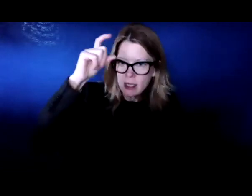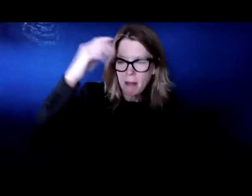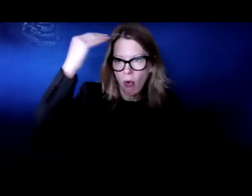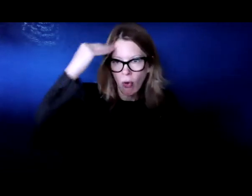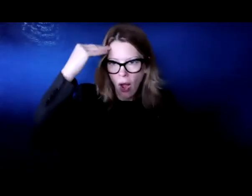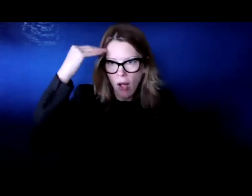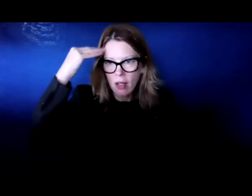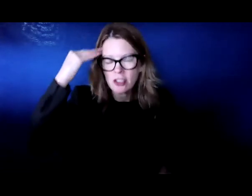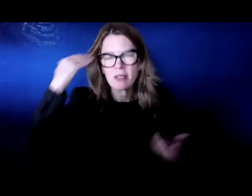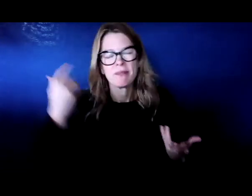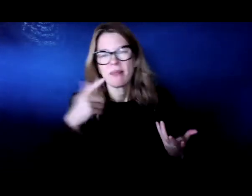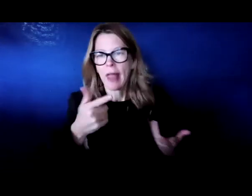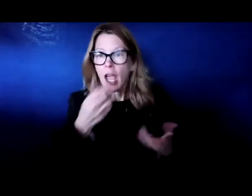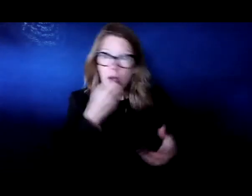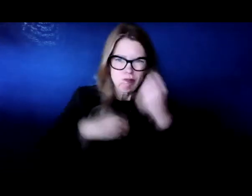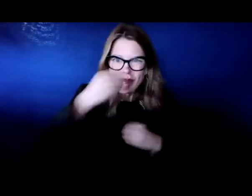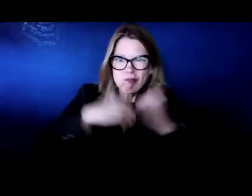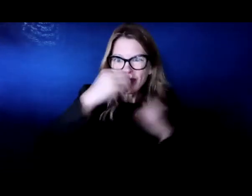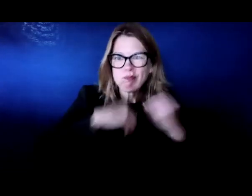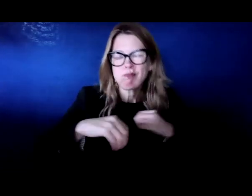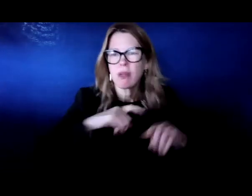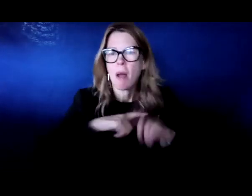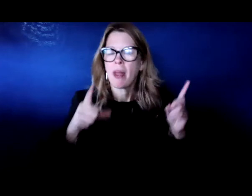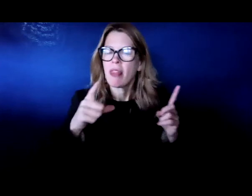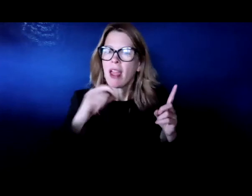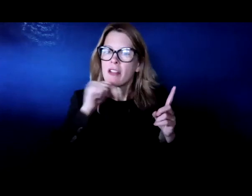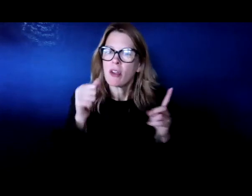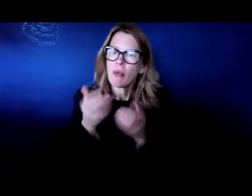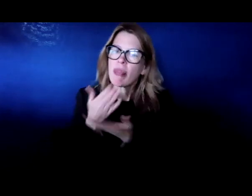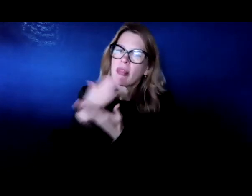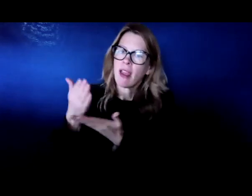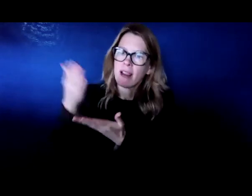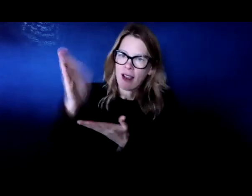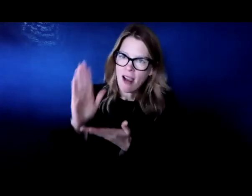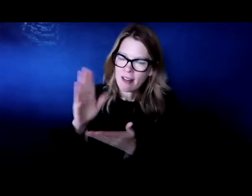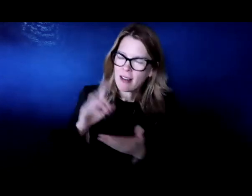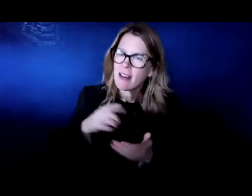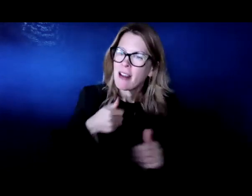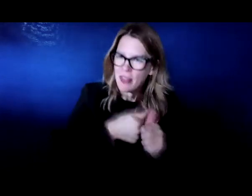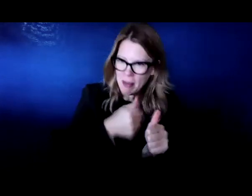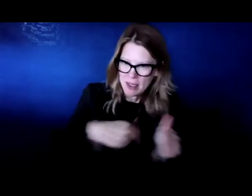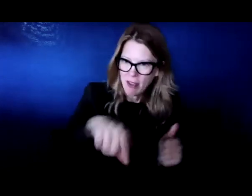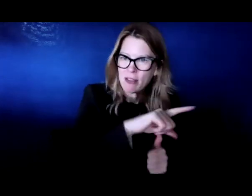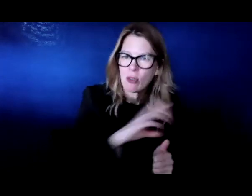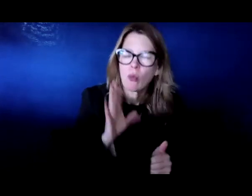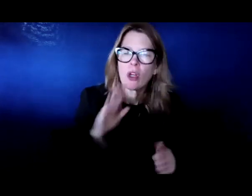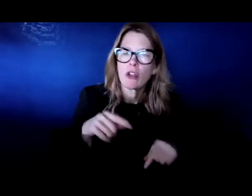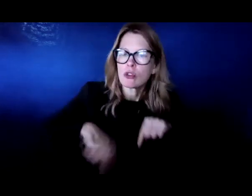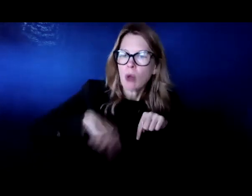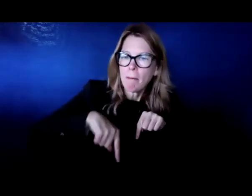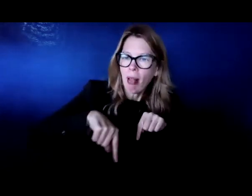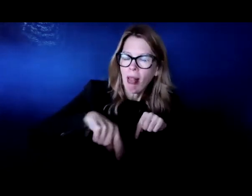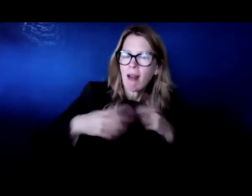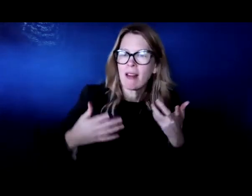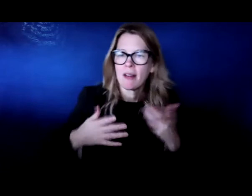call upon God? See how greatly they tremble. Such trembling as never was. For God